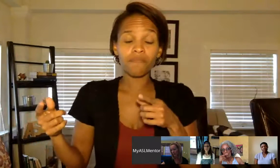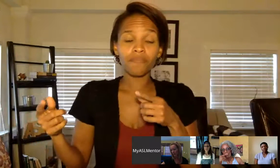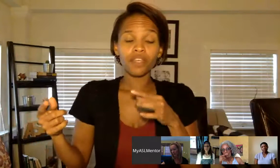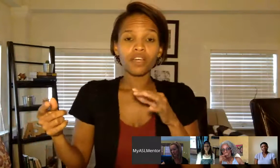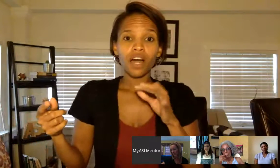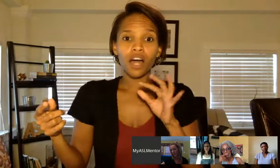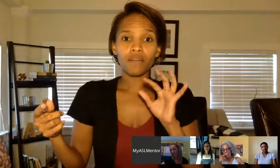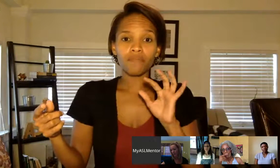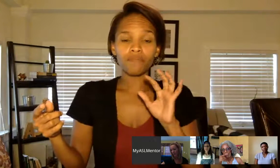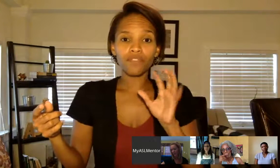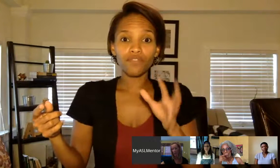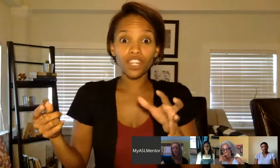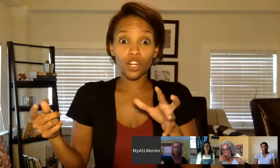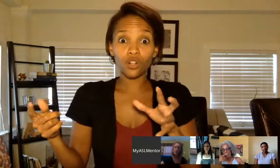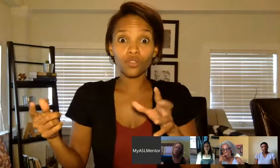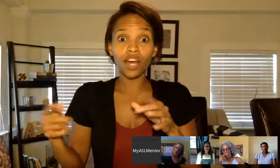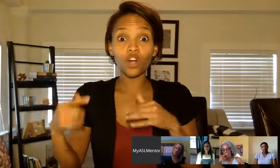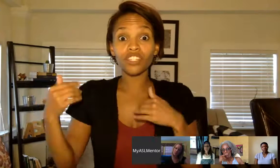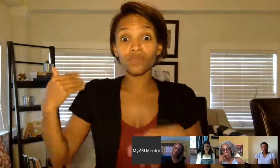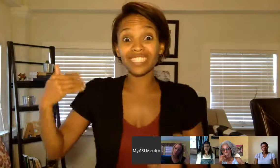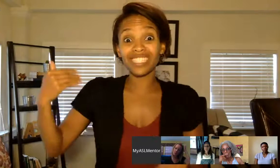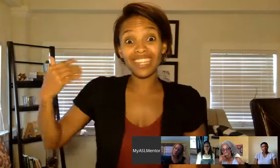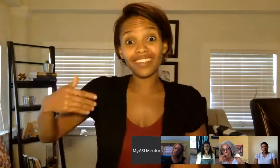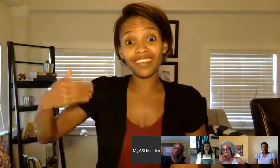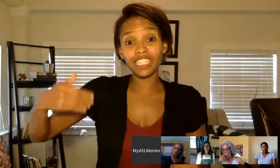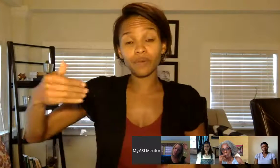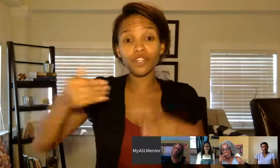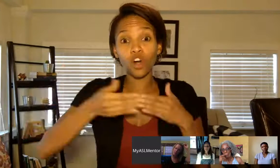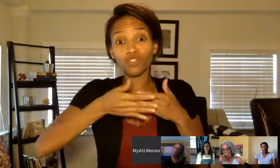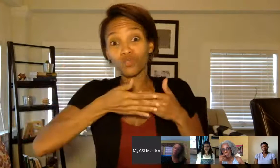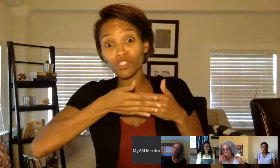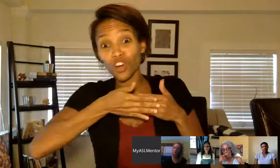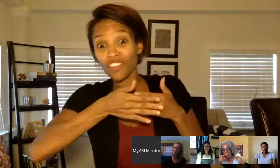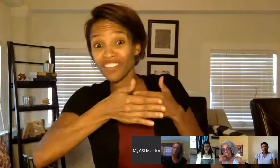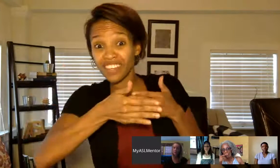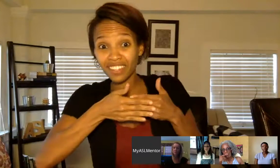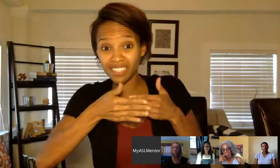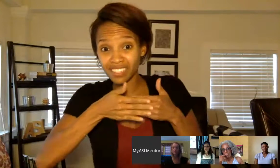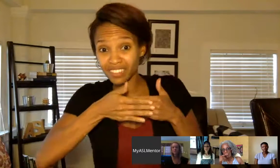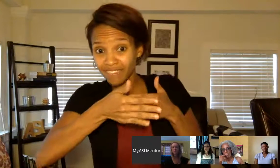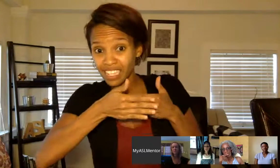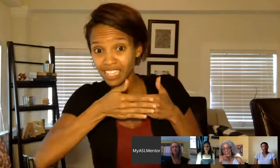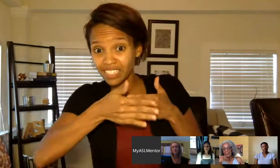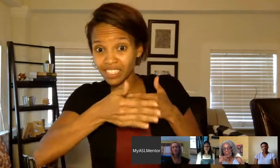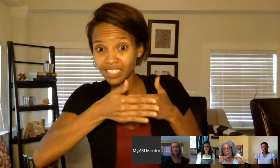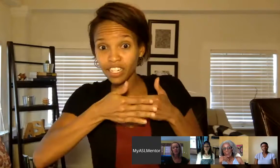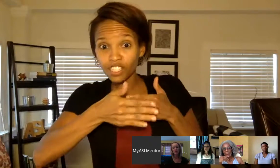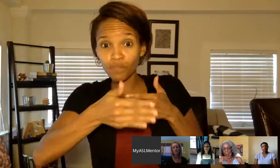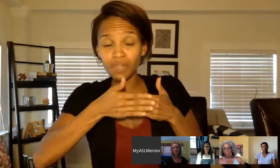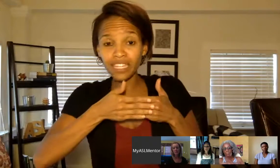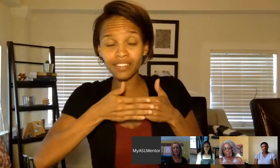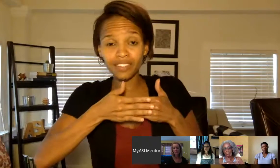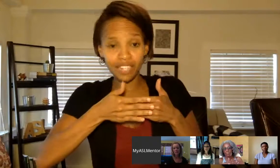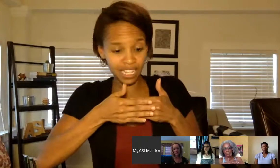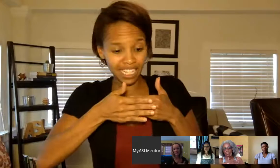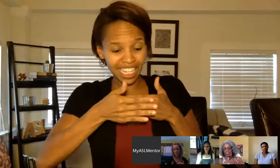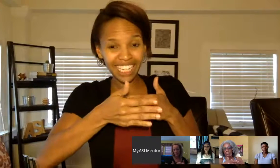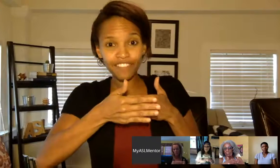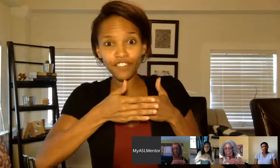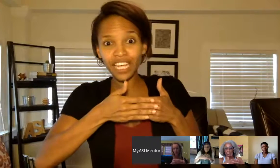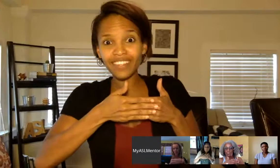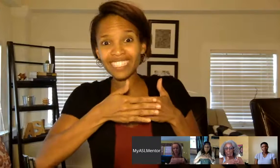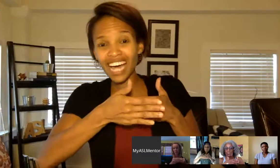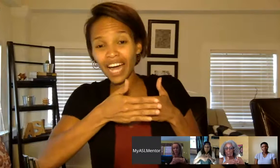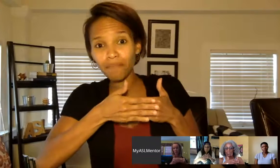same video, not only did we see this, but we also saw this to mean